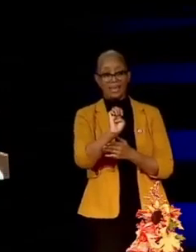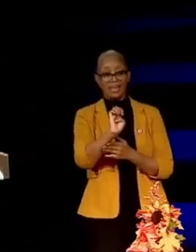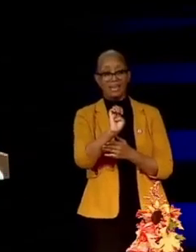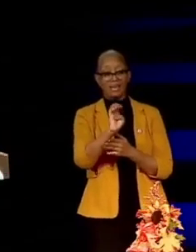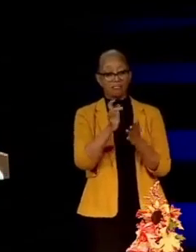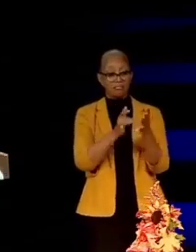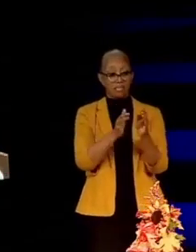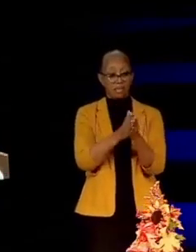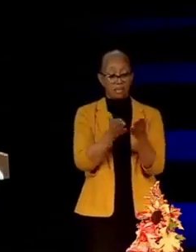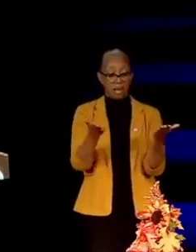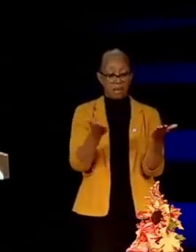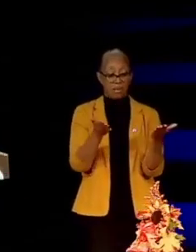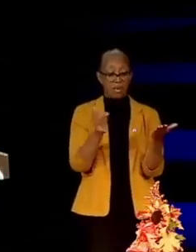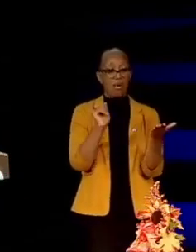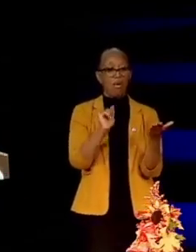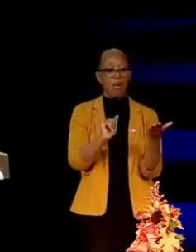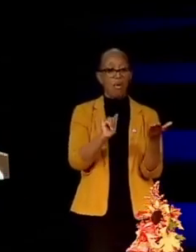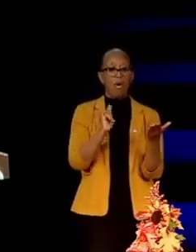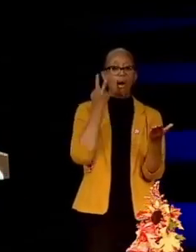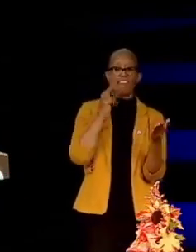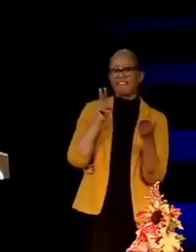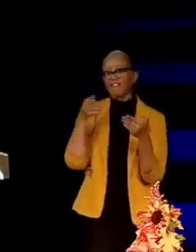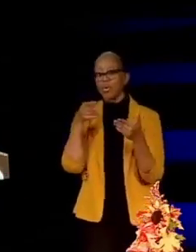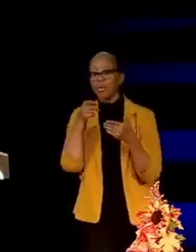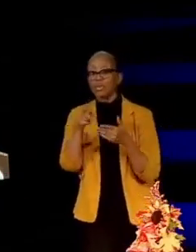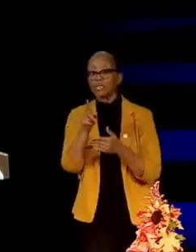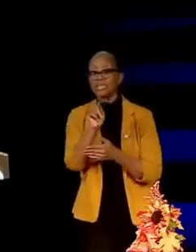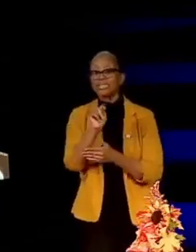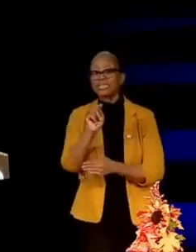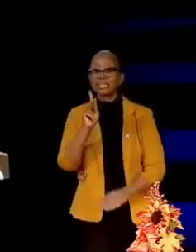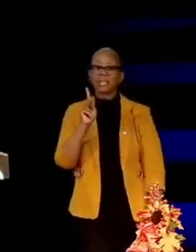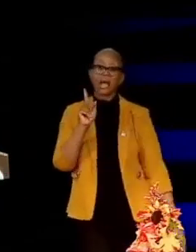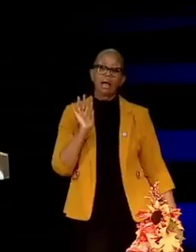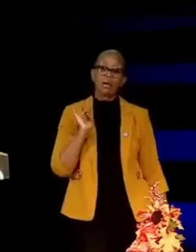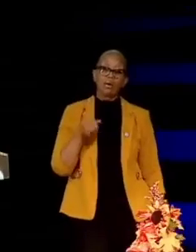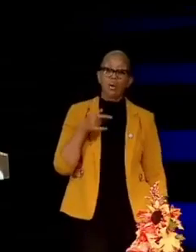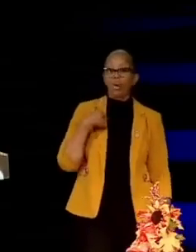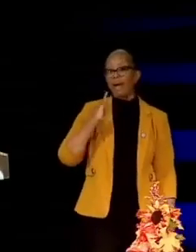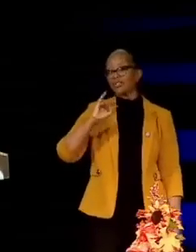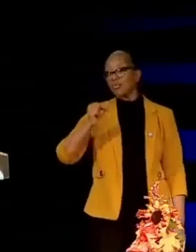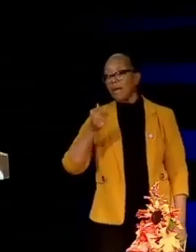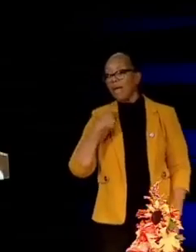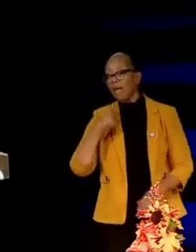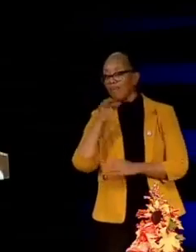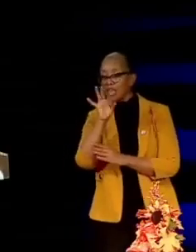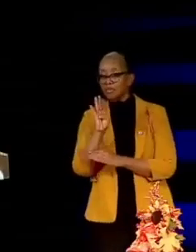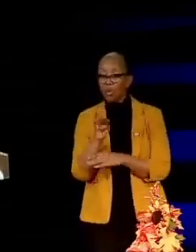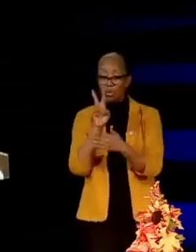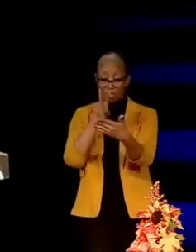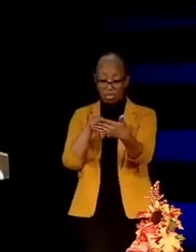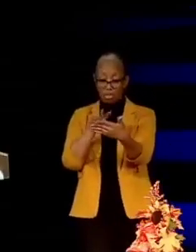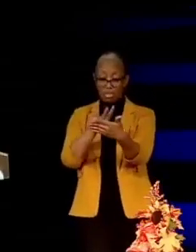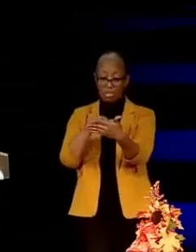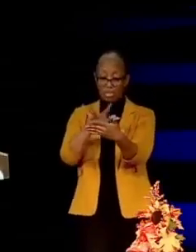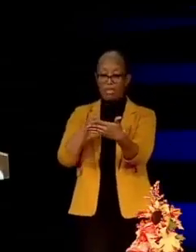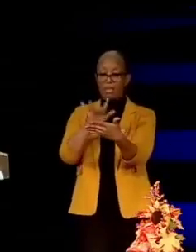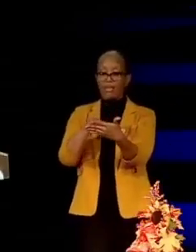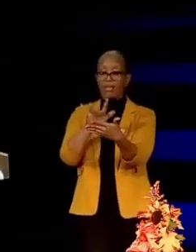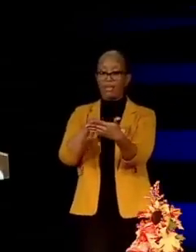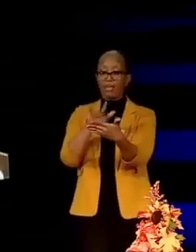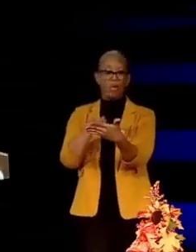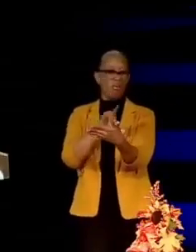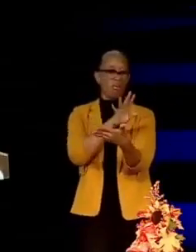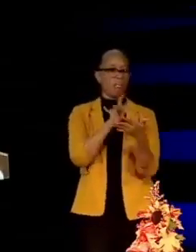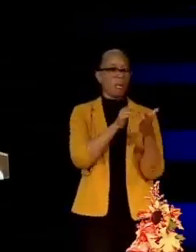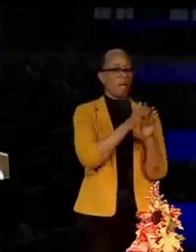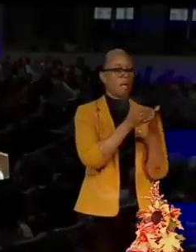and go to meditate on TikTok, IG, and Facebook, we can get wrongly influenced,